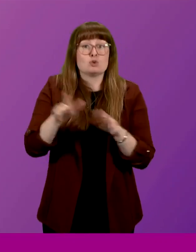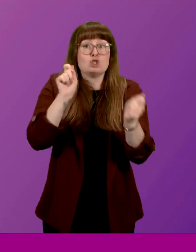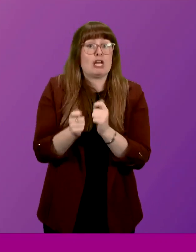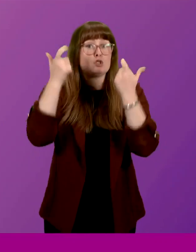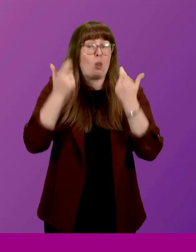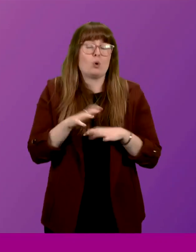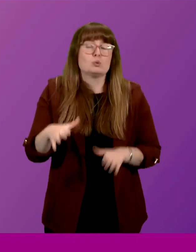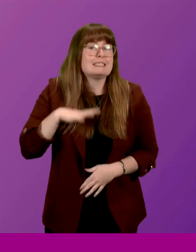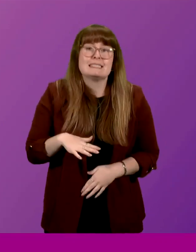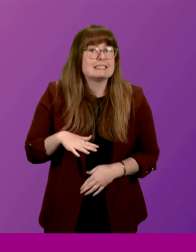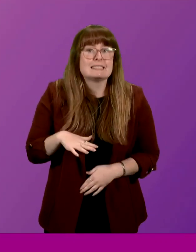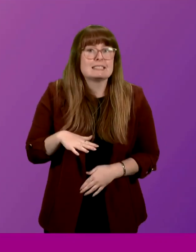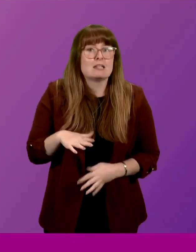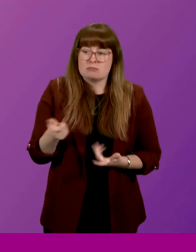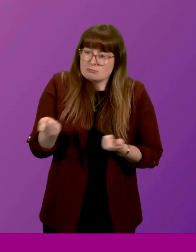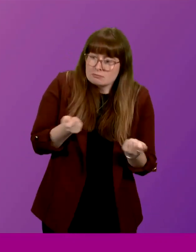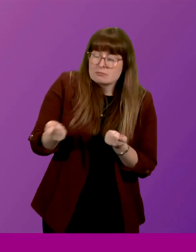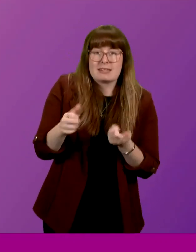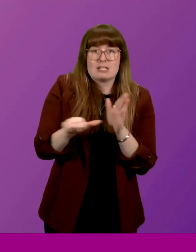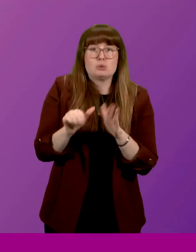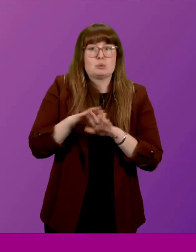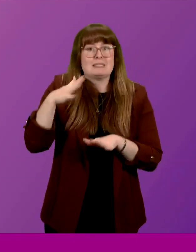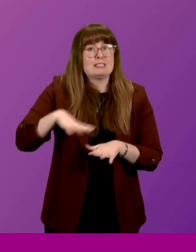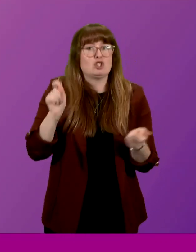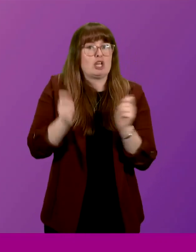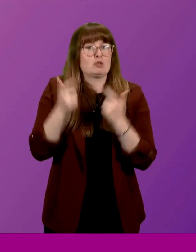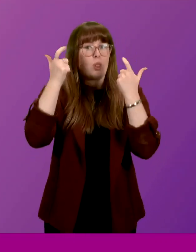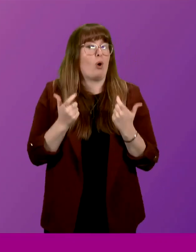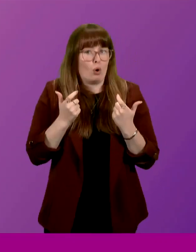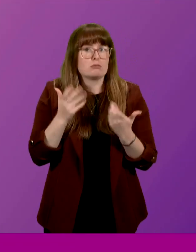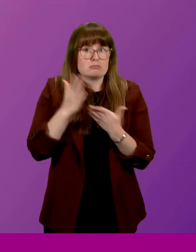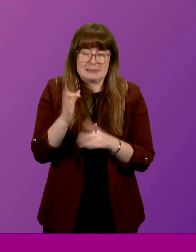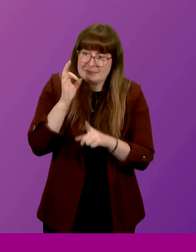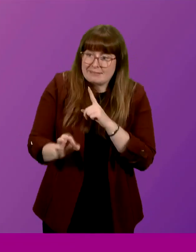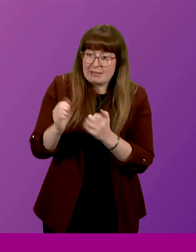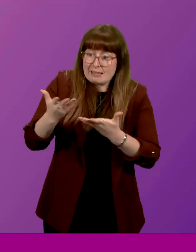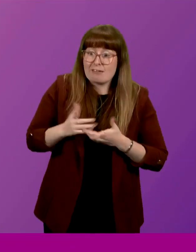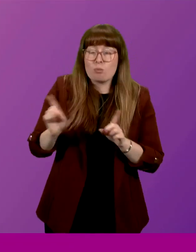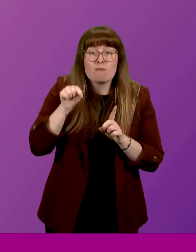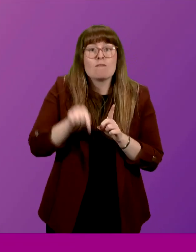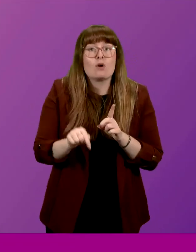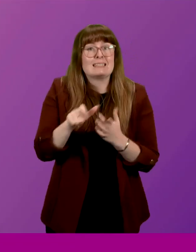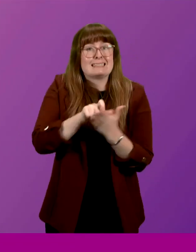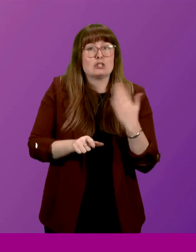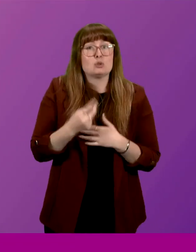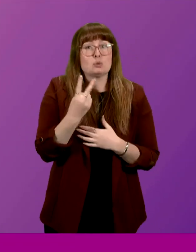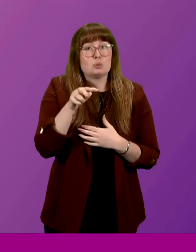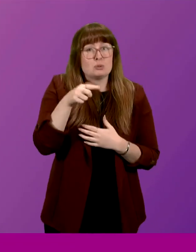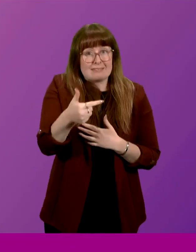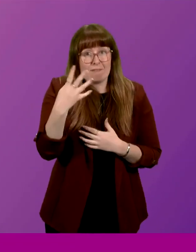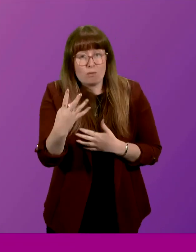law regulating these matters, which is specifically provided for in sections 274